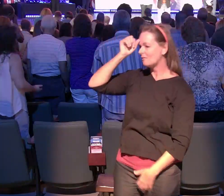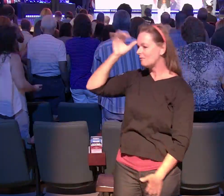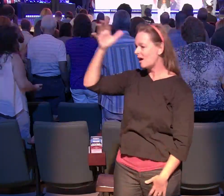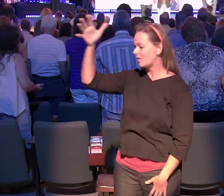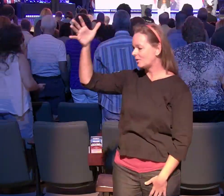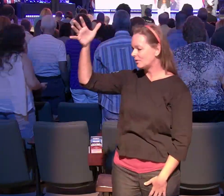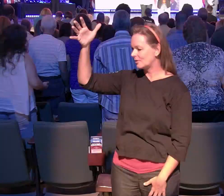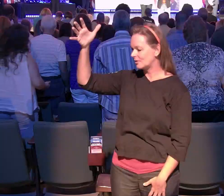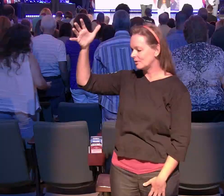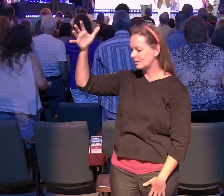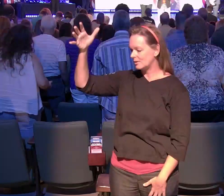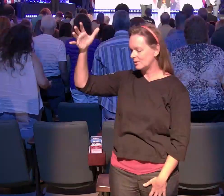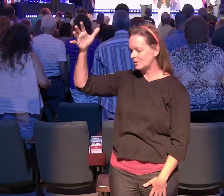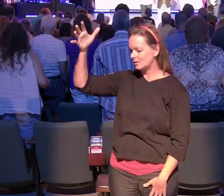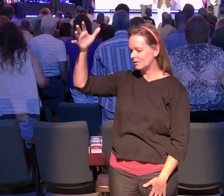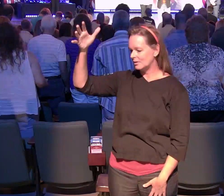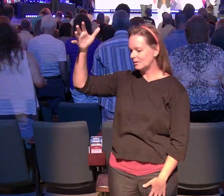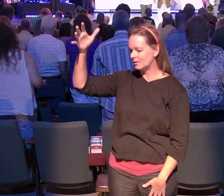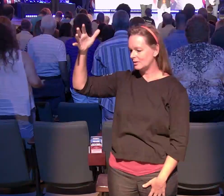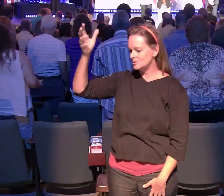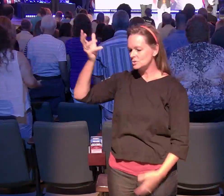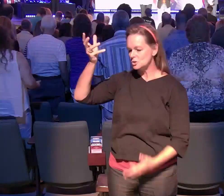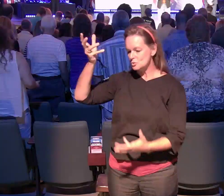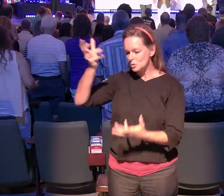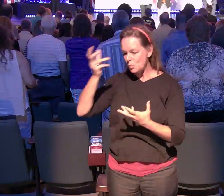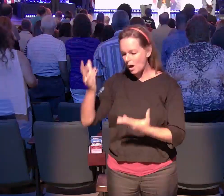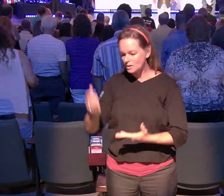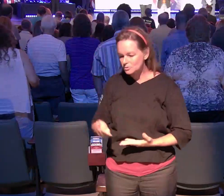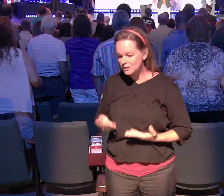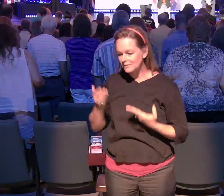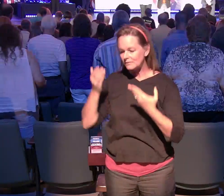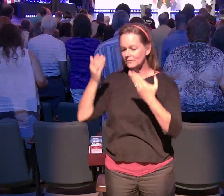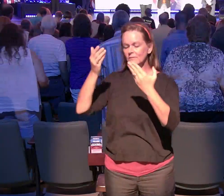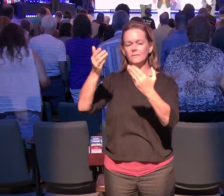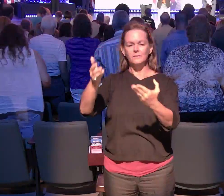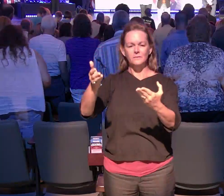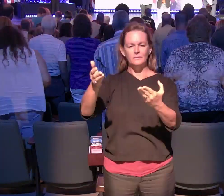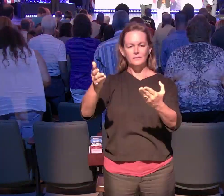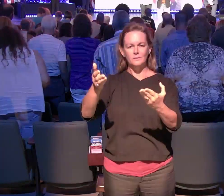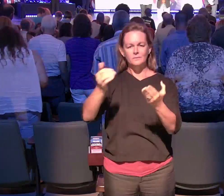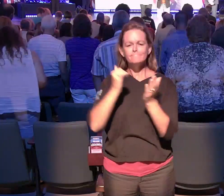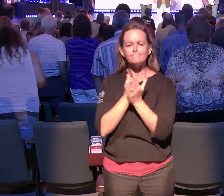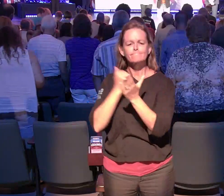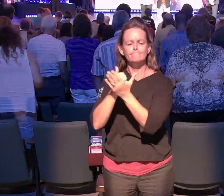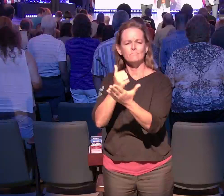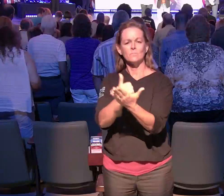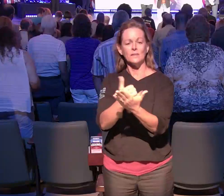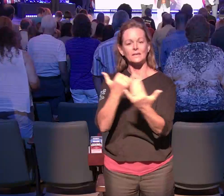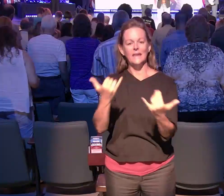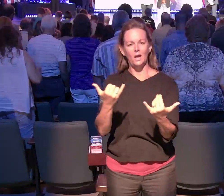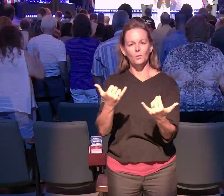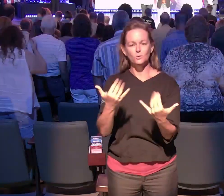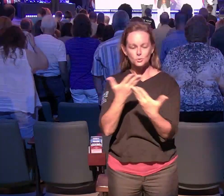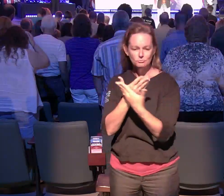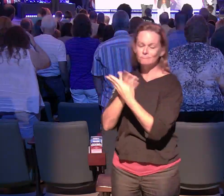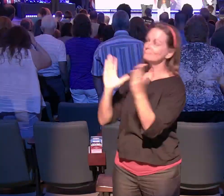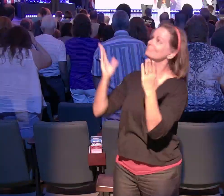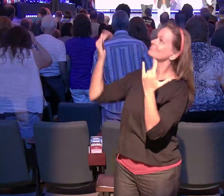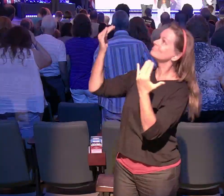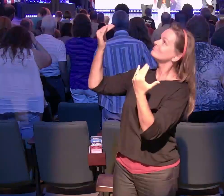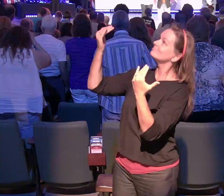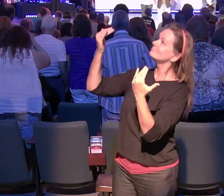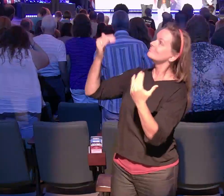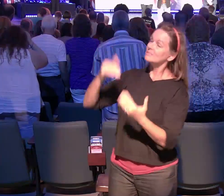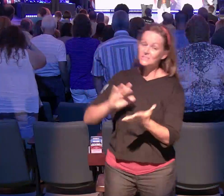his Son, Jesus Christ. And so we want to give you an opportunity today to respond to Jesus